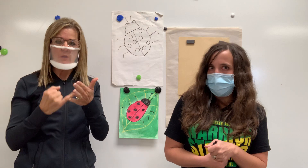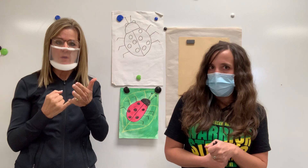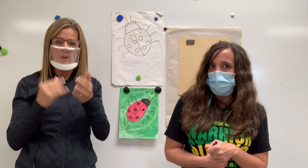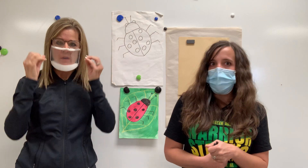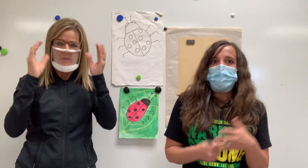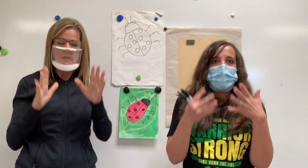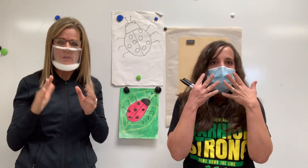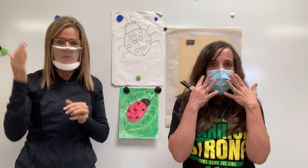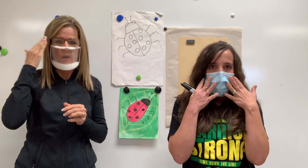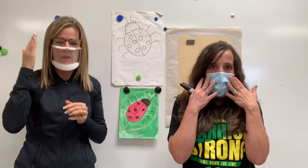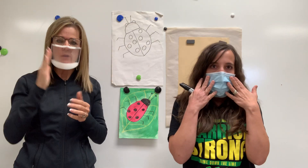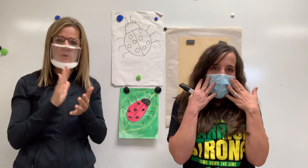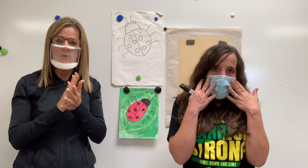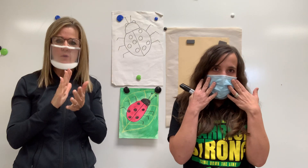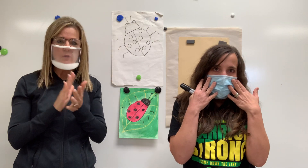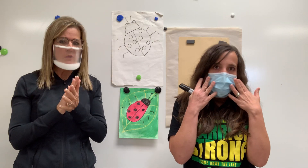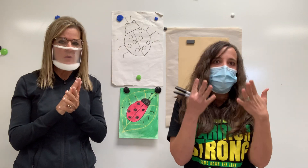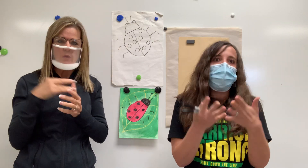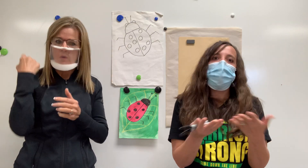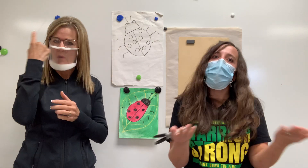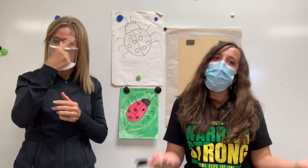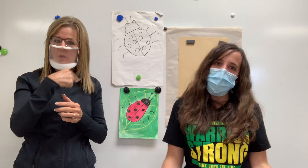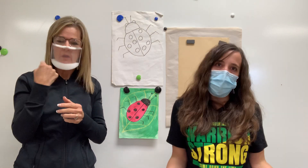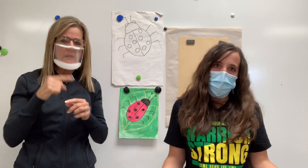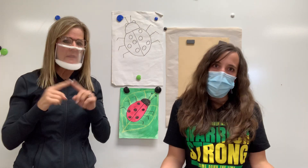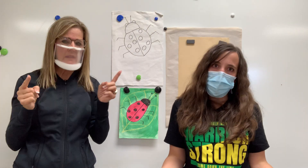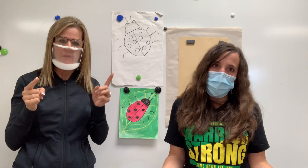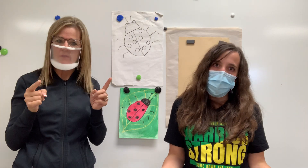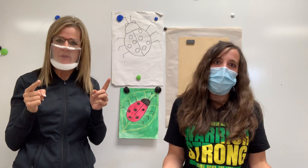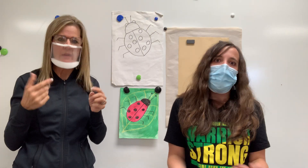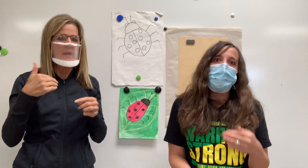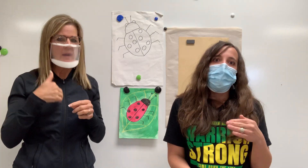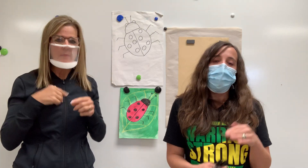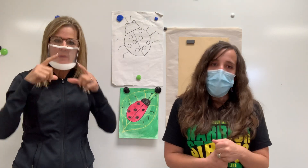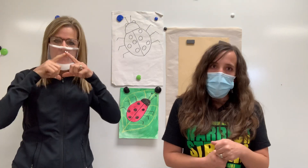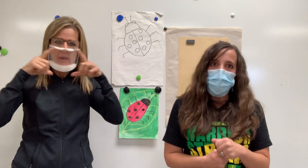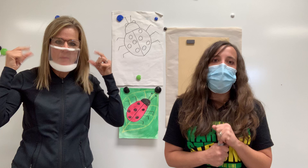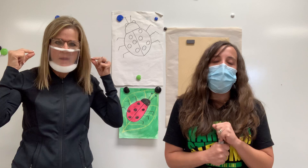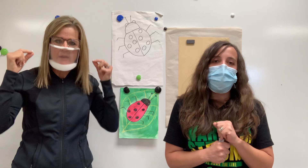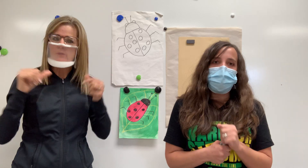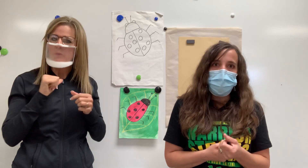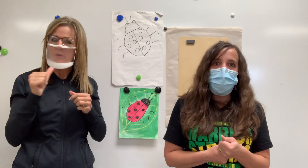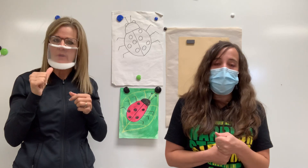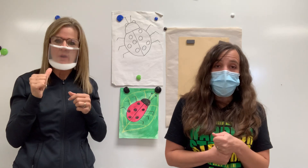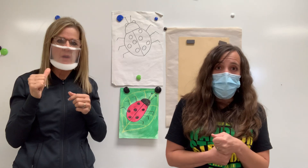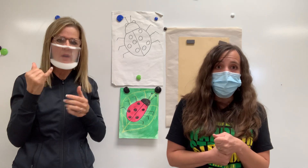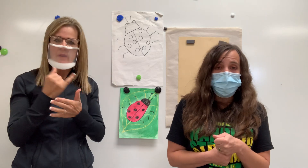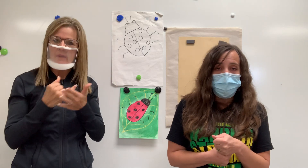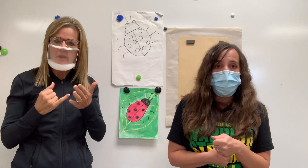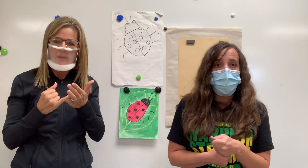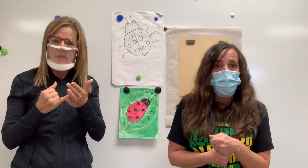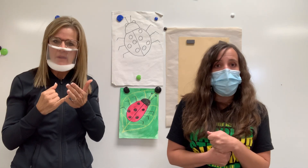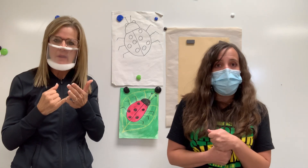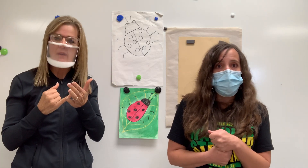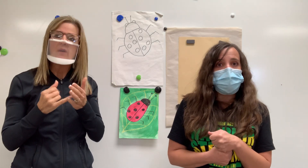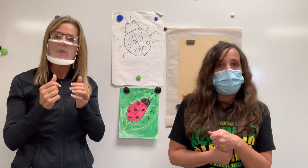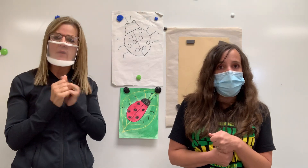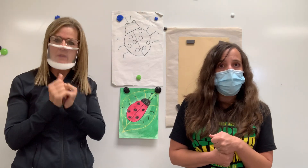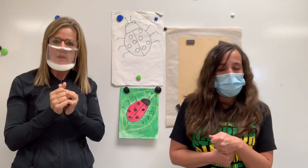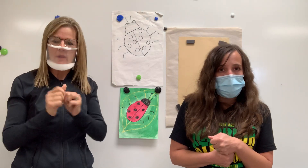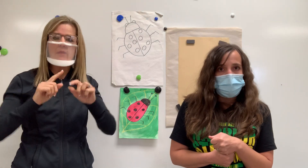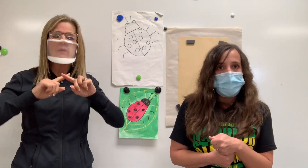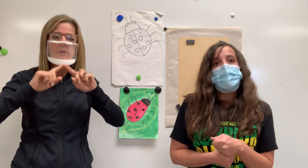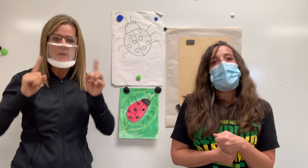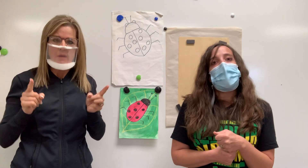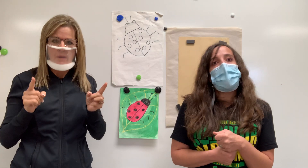this year. I'm in my mask. We're not in my art room, but we are still going to draw together a couple times